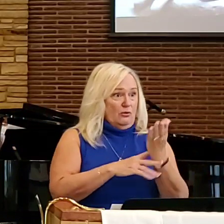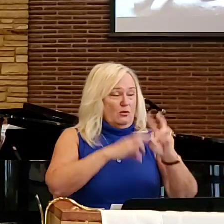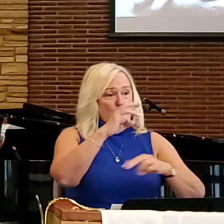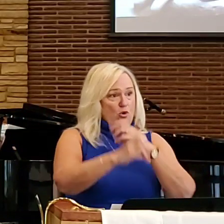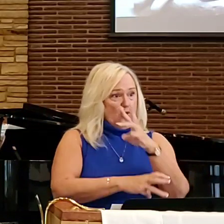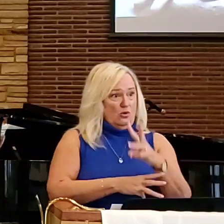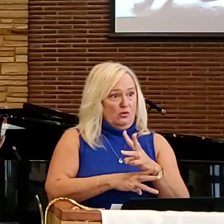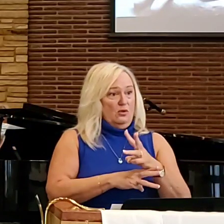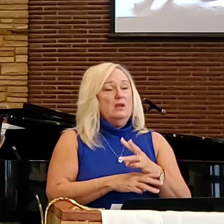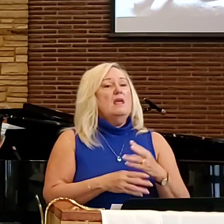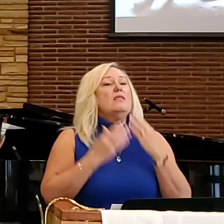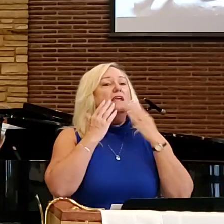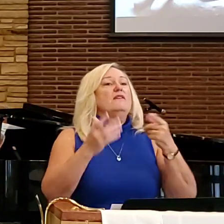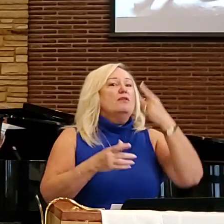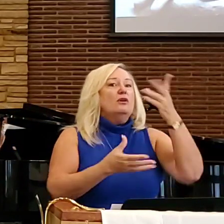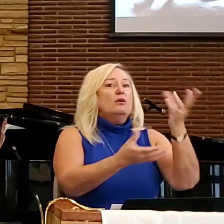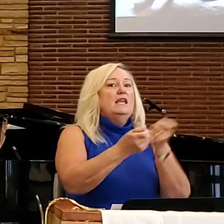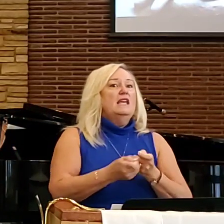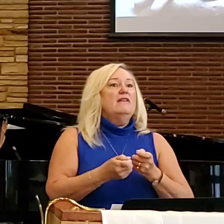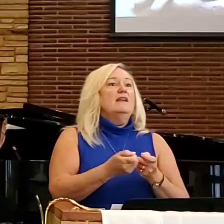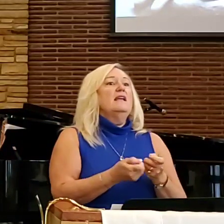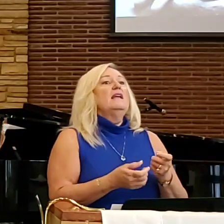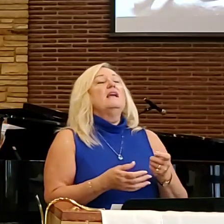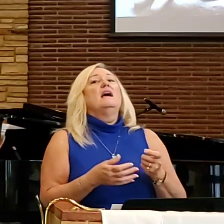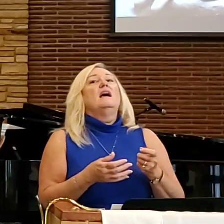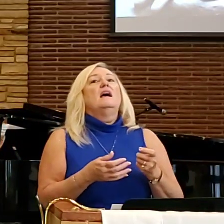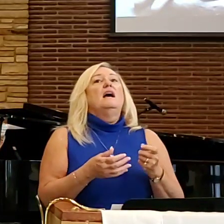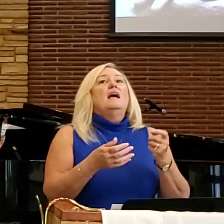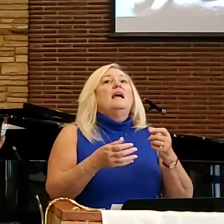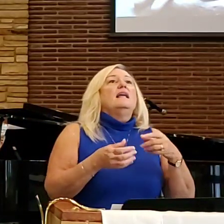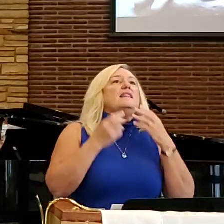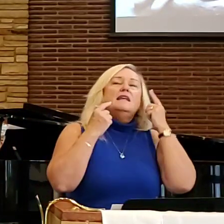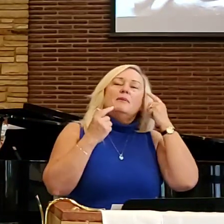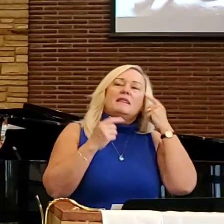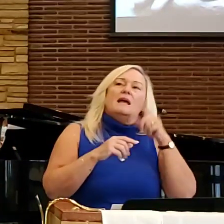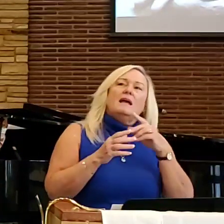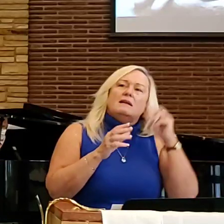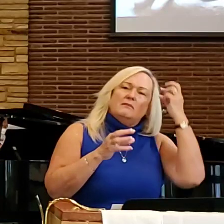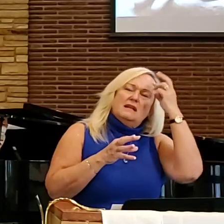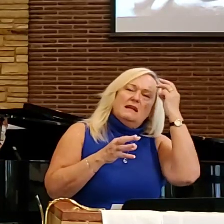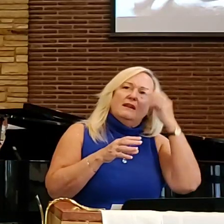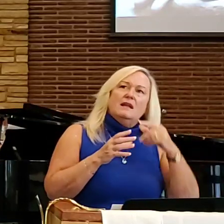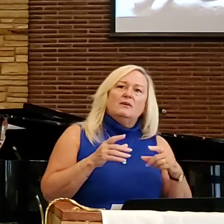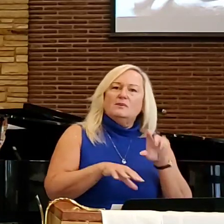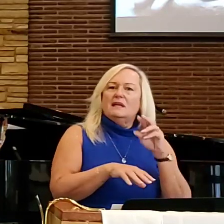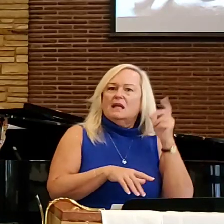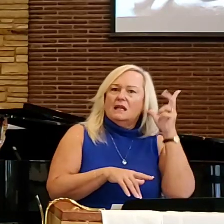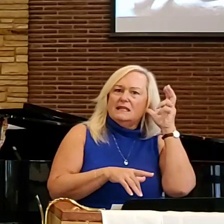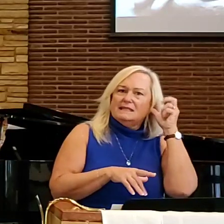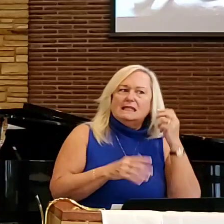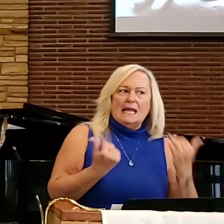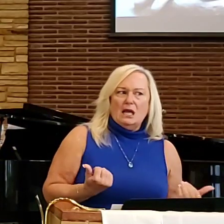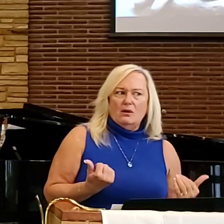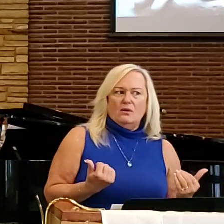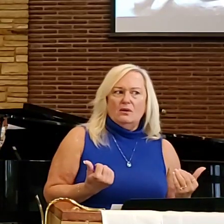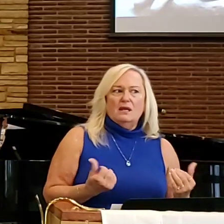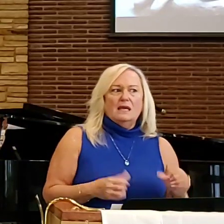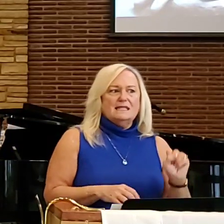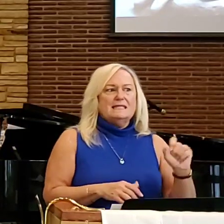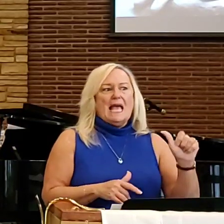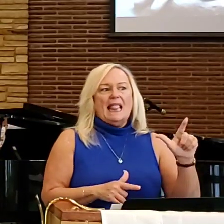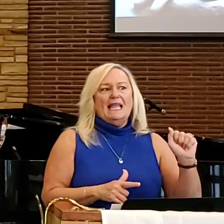for your giving, and I hope you will think about that and meditate on that as we listen now as